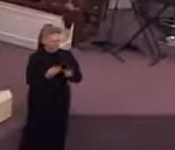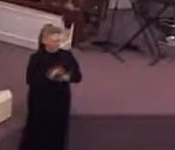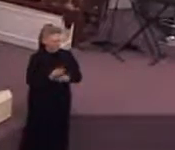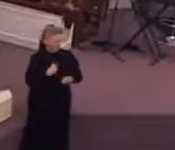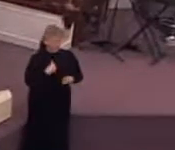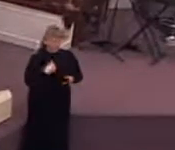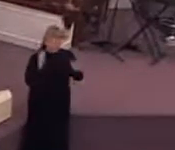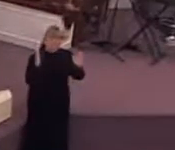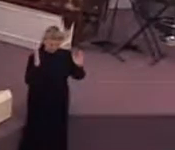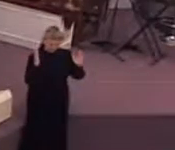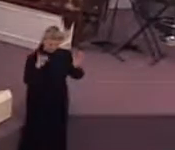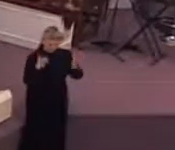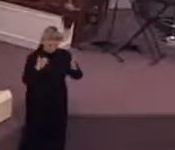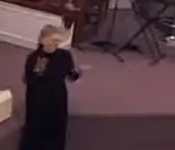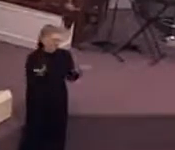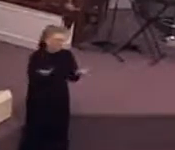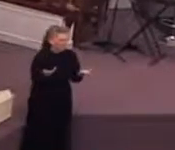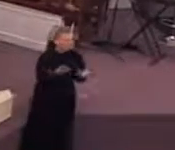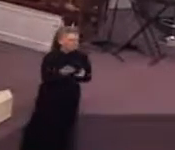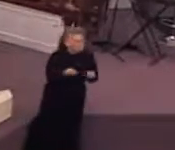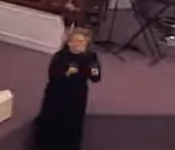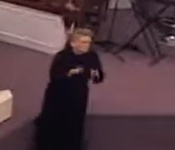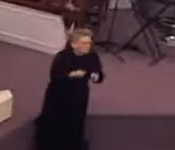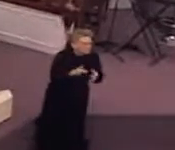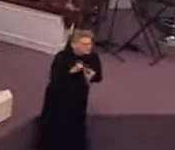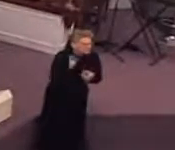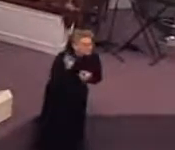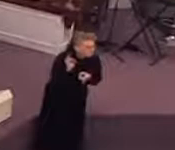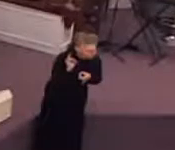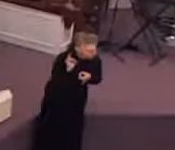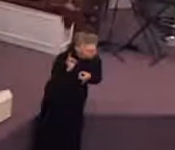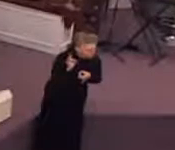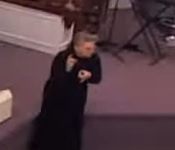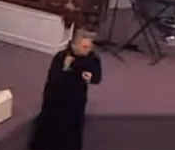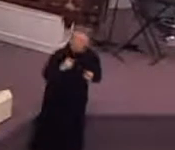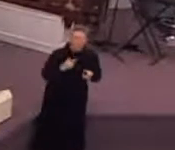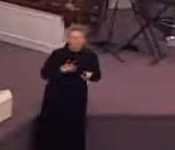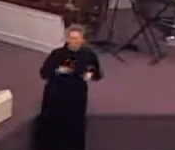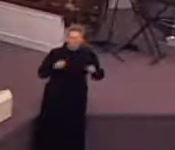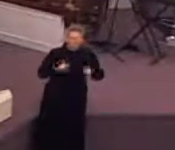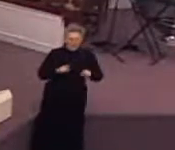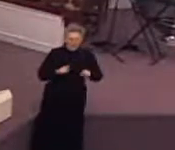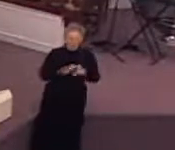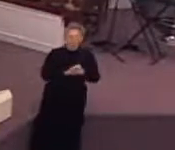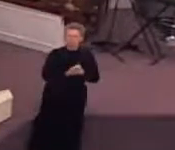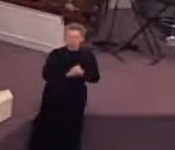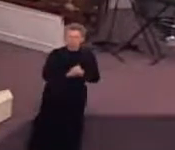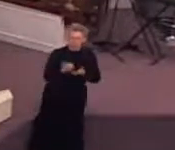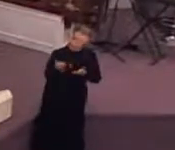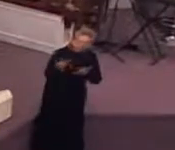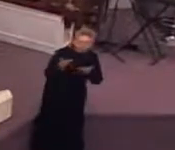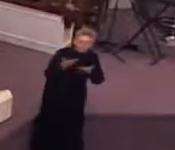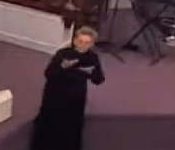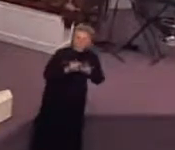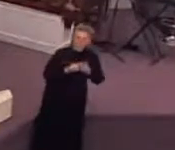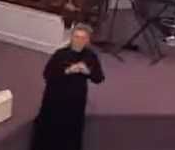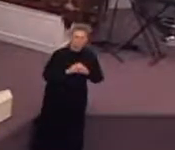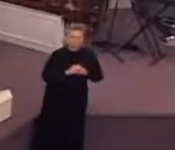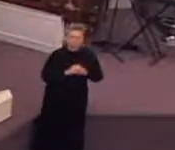I'm concerned about is what's happening in the spirit world. What's happening, amen, to bring in and usher in a